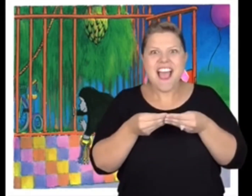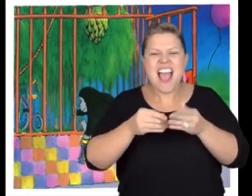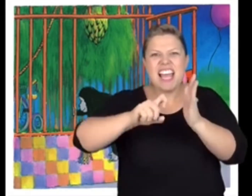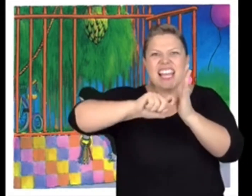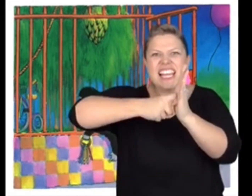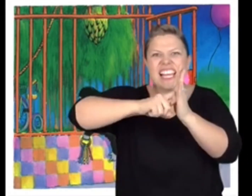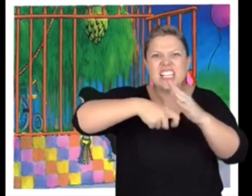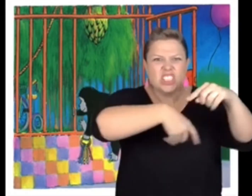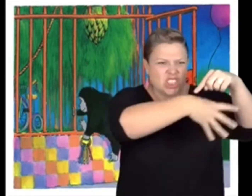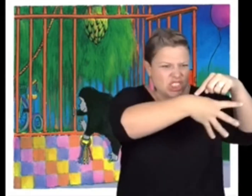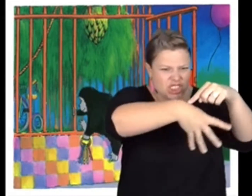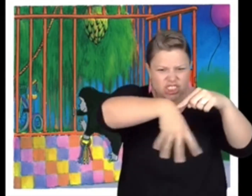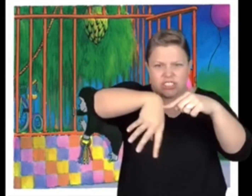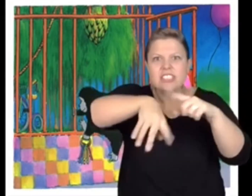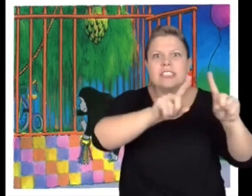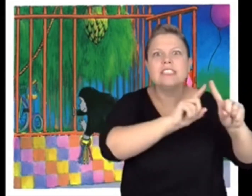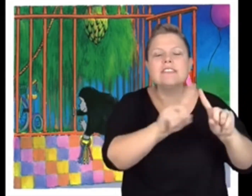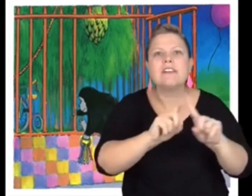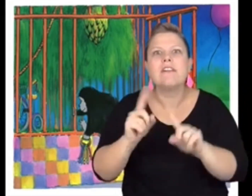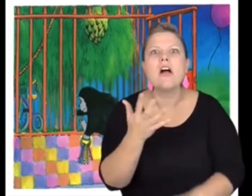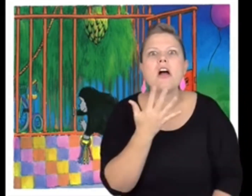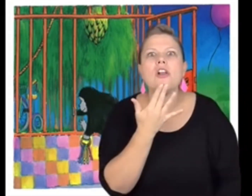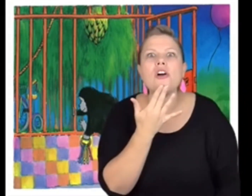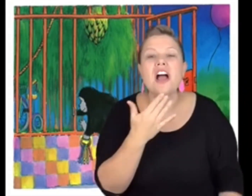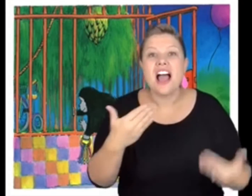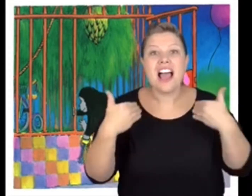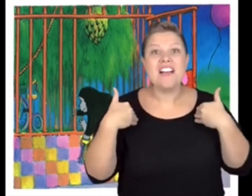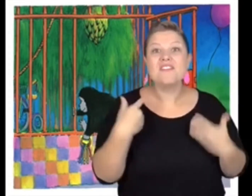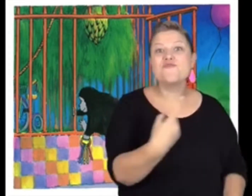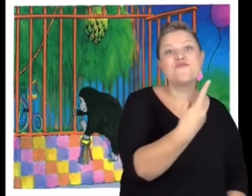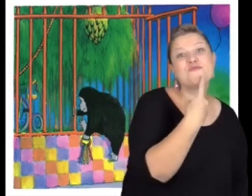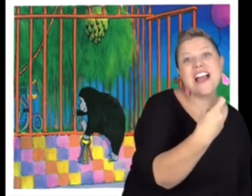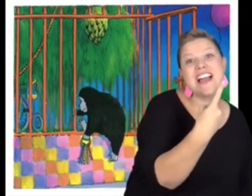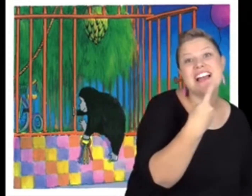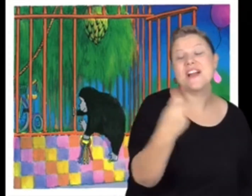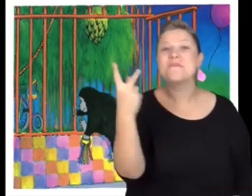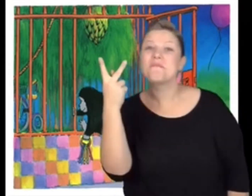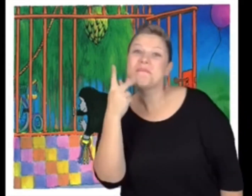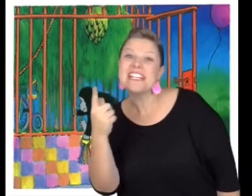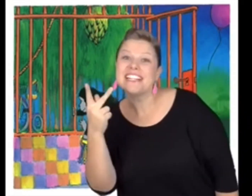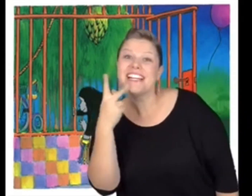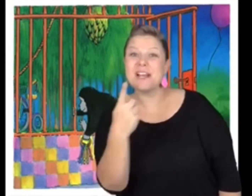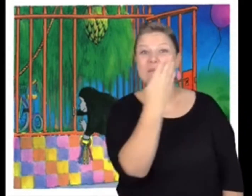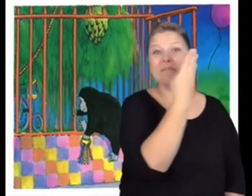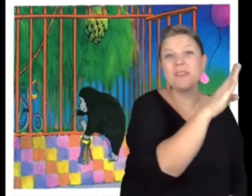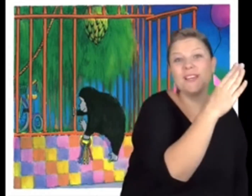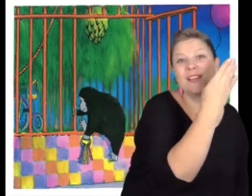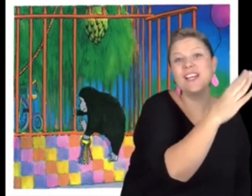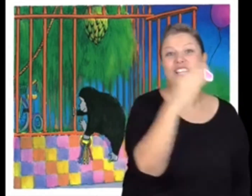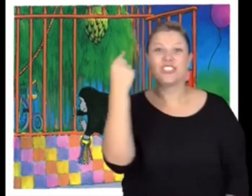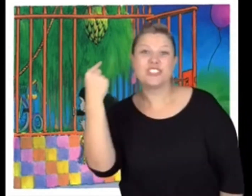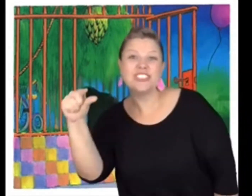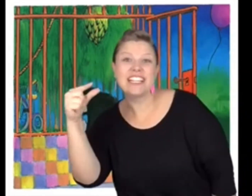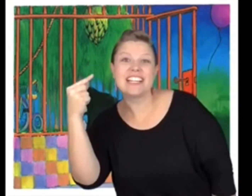The gorilla had the set of keys of all different colors: red, pink,